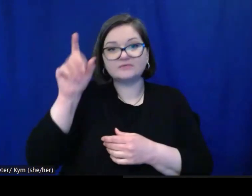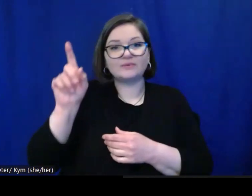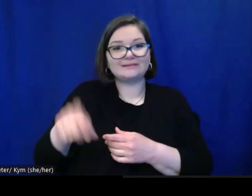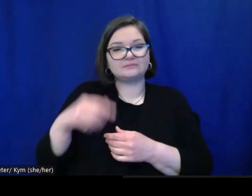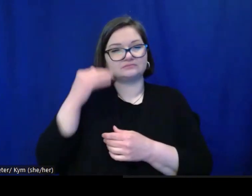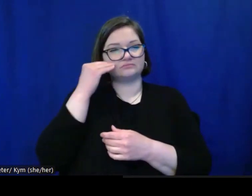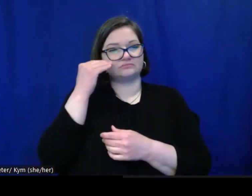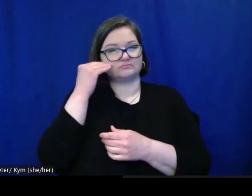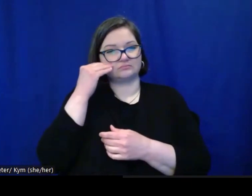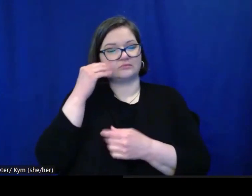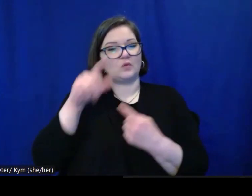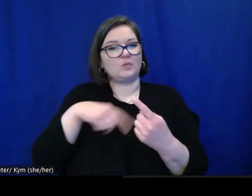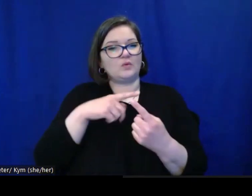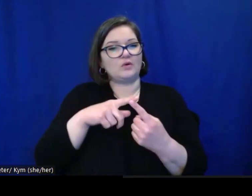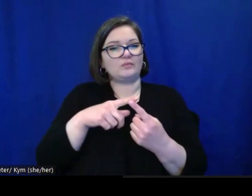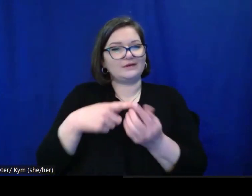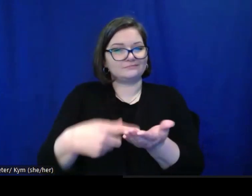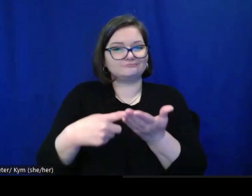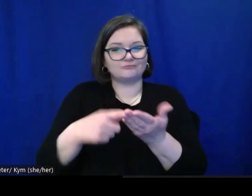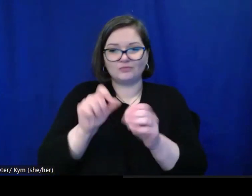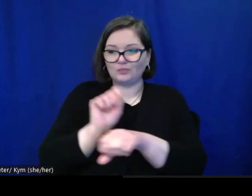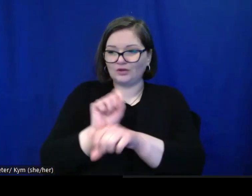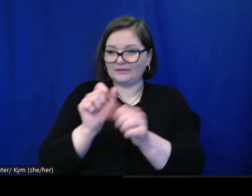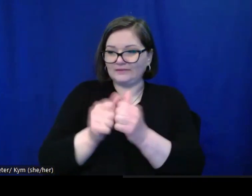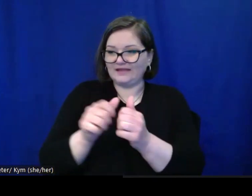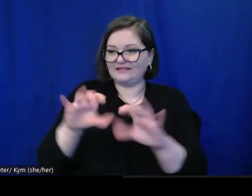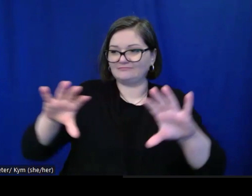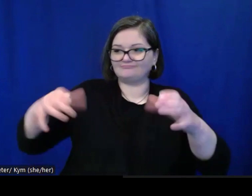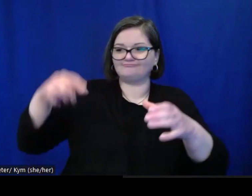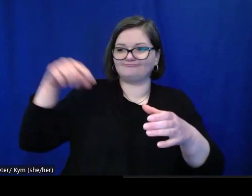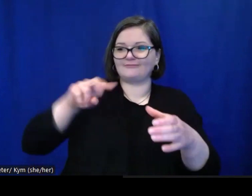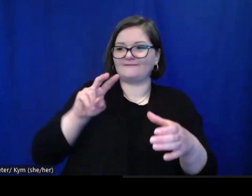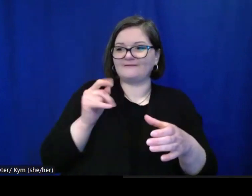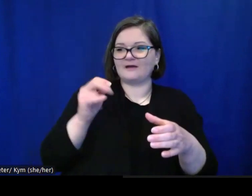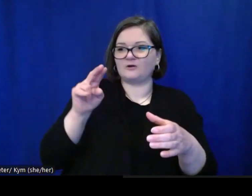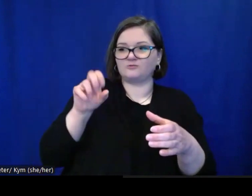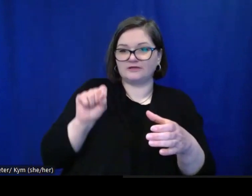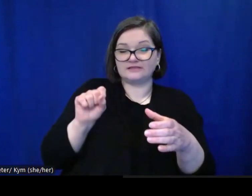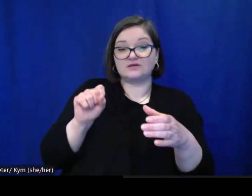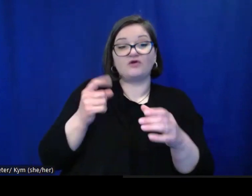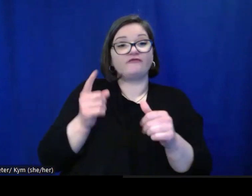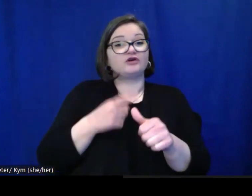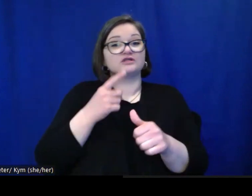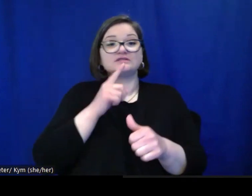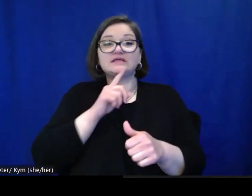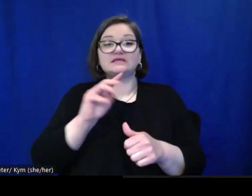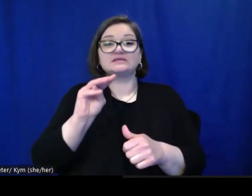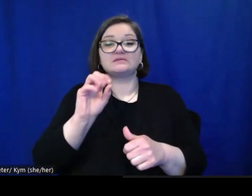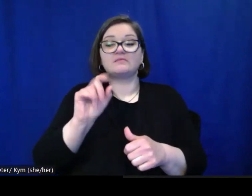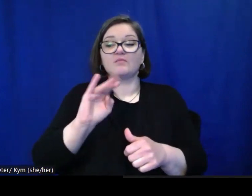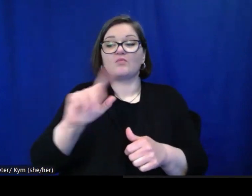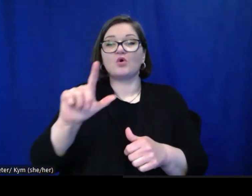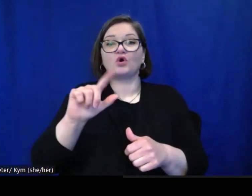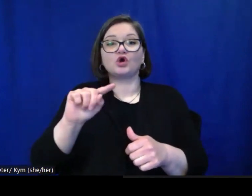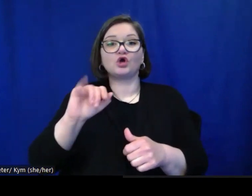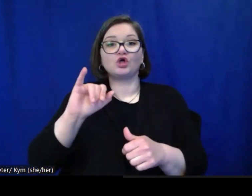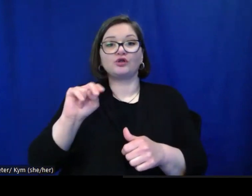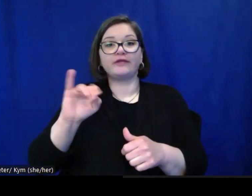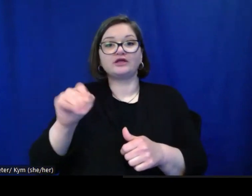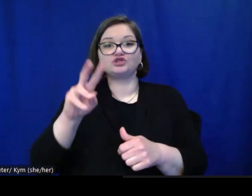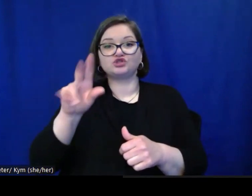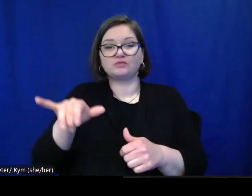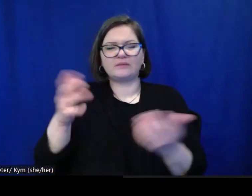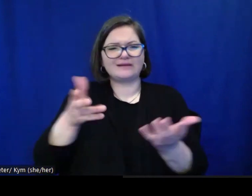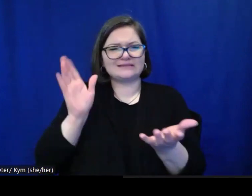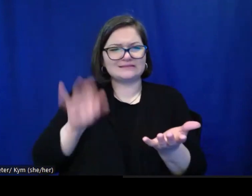talk about working with our veterans. One is moral injury. Moral injury